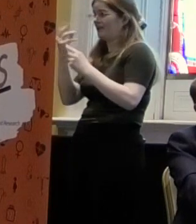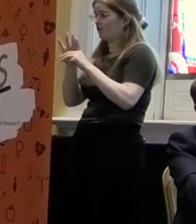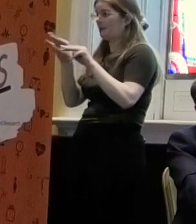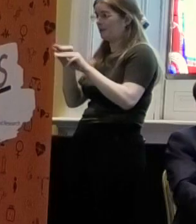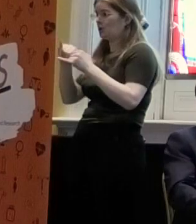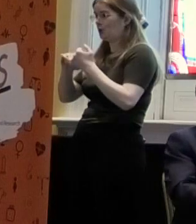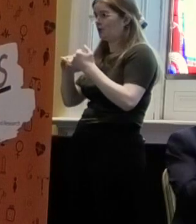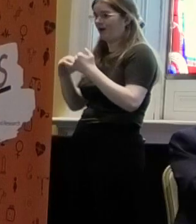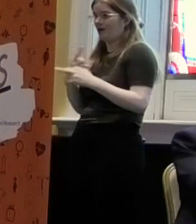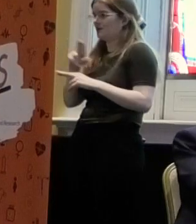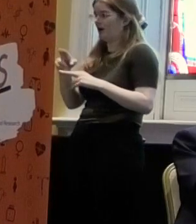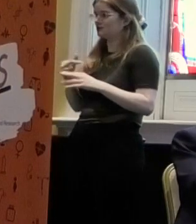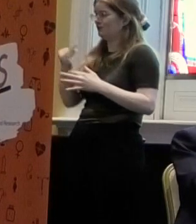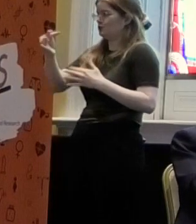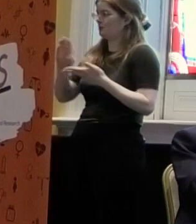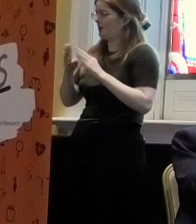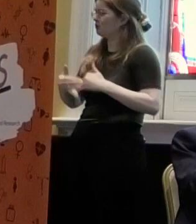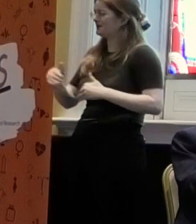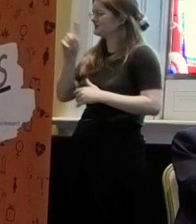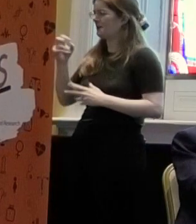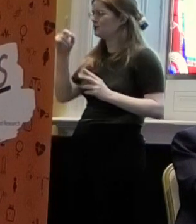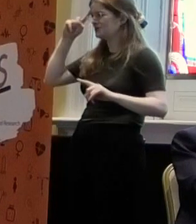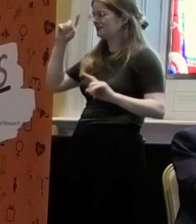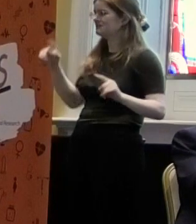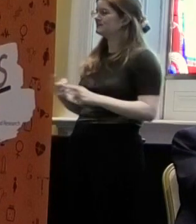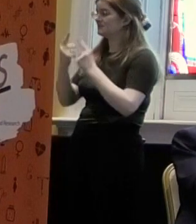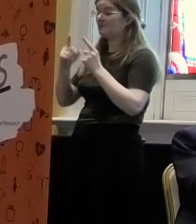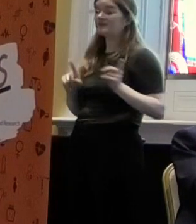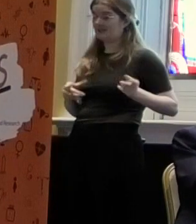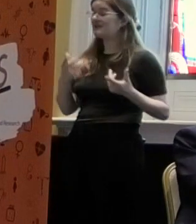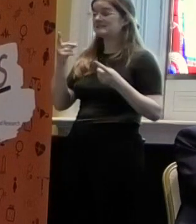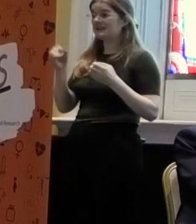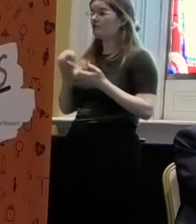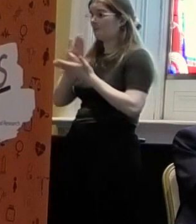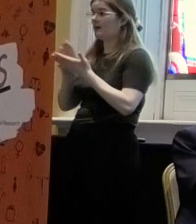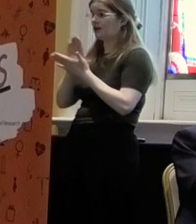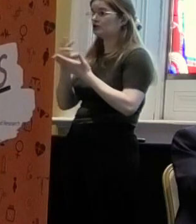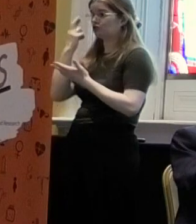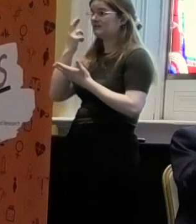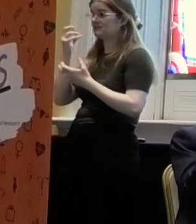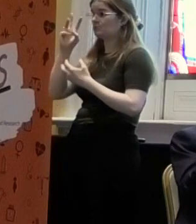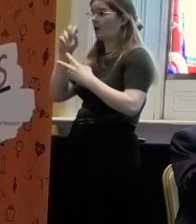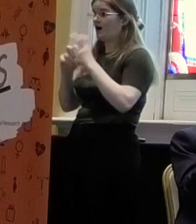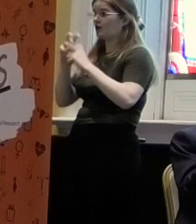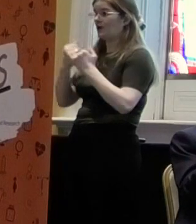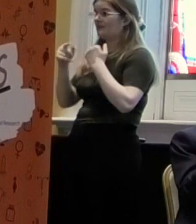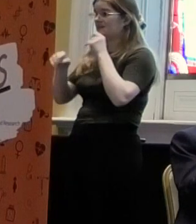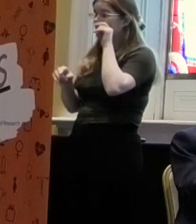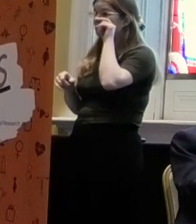those people. And that's right. But there was some biological plausibility as well to some of these arguments.